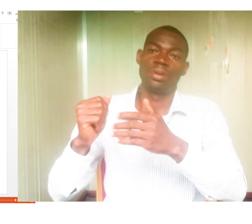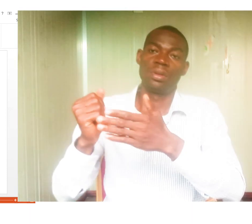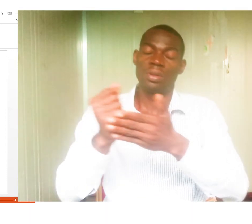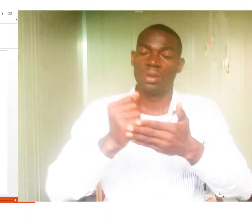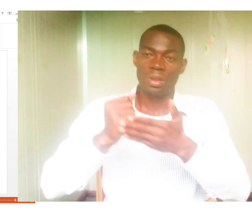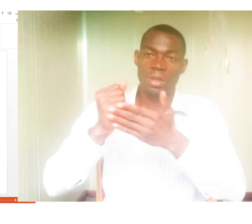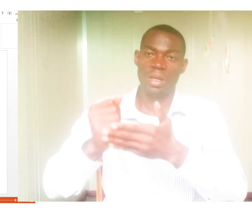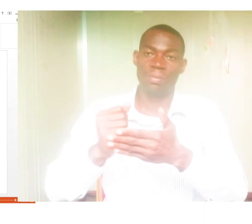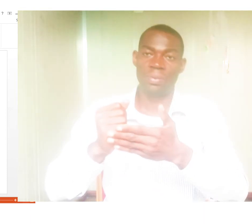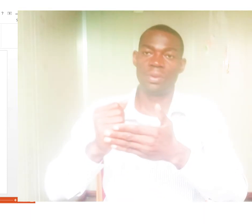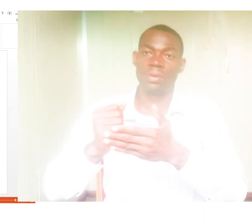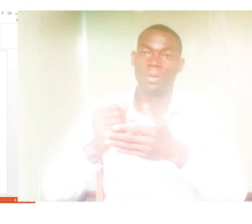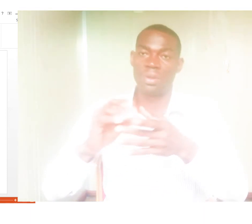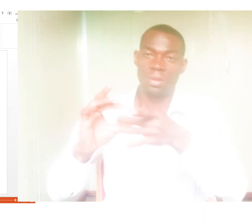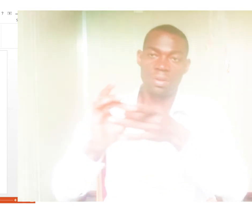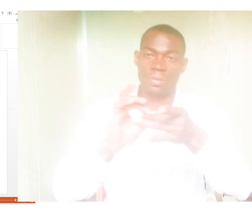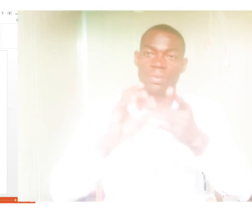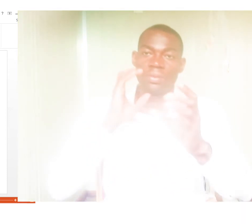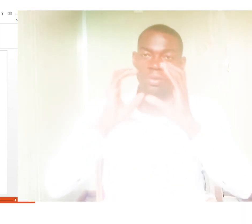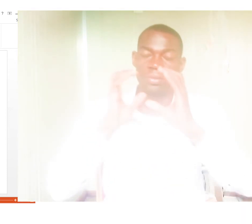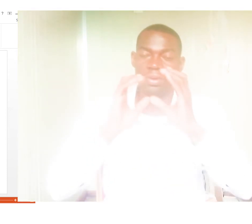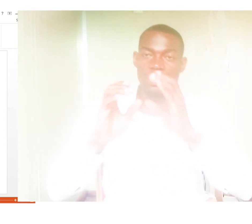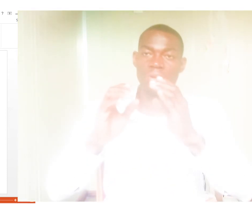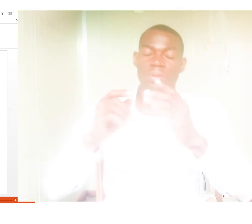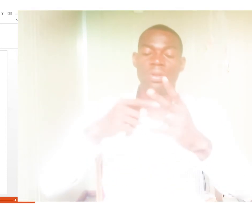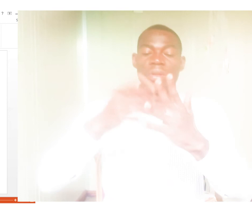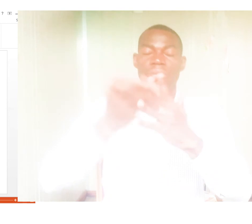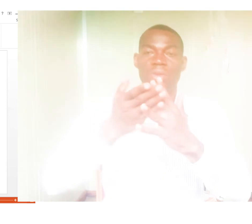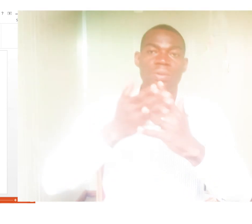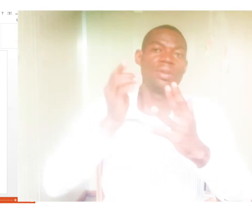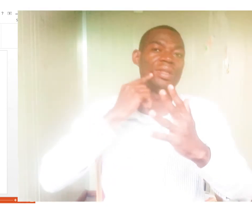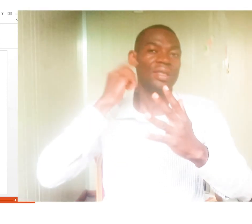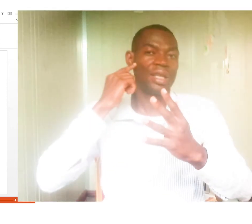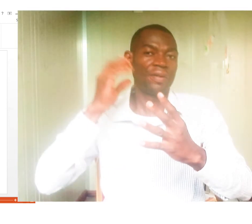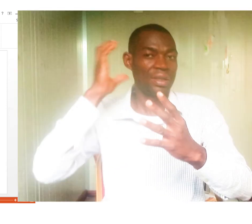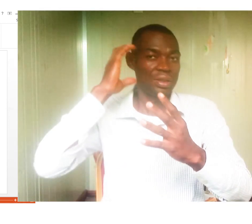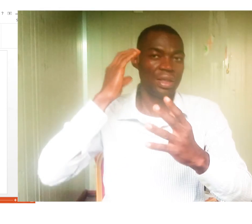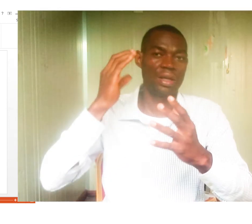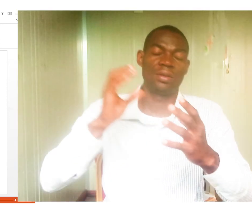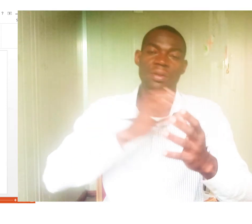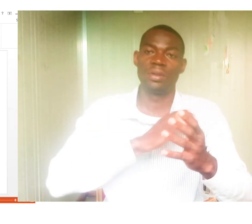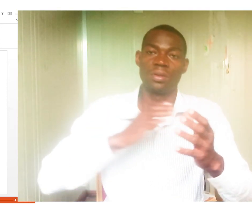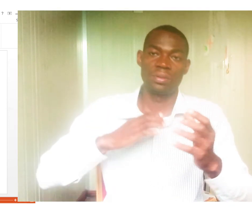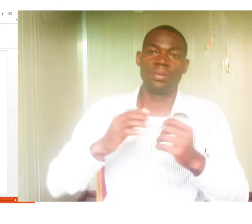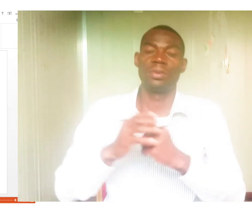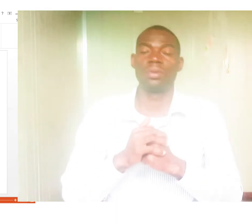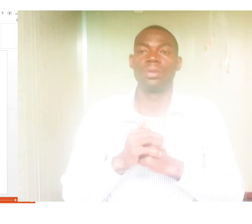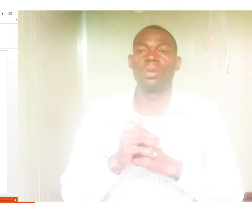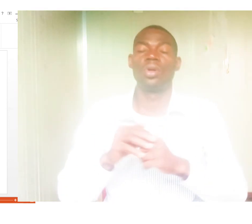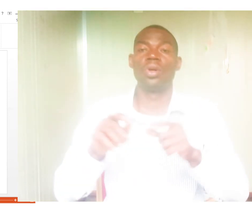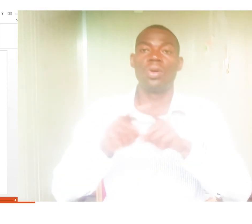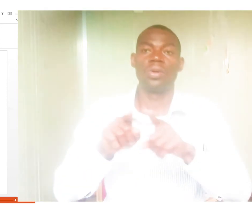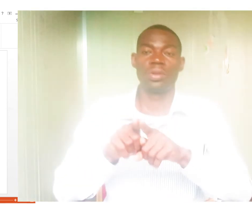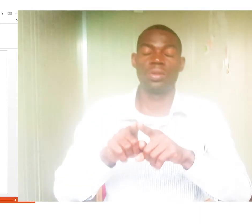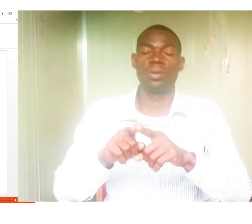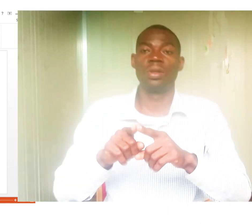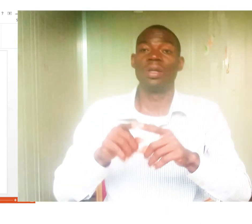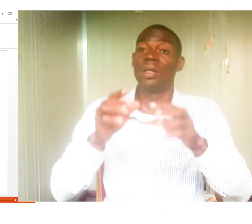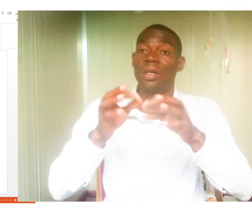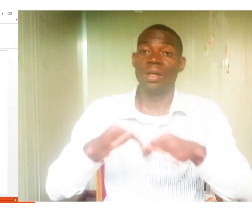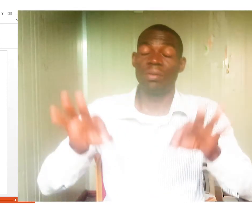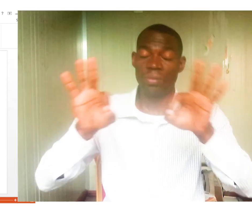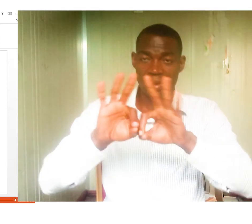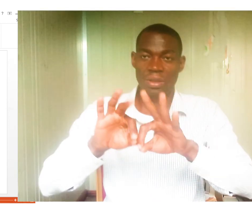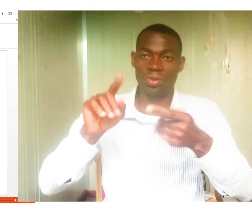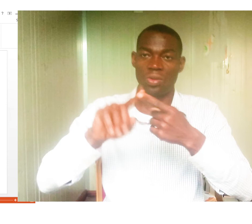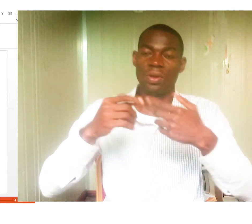gap between the two communities. There is also a need to have a full sign language course as a subject in teachers training